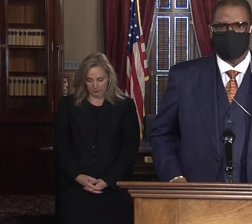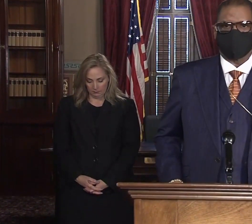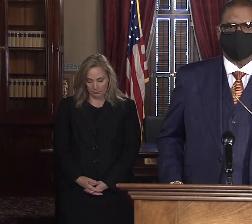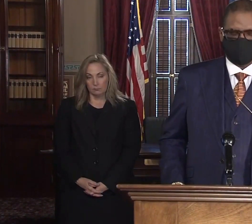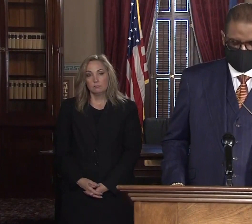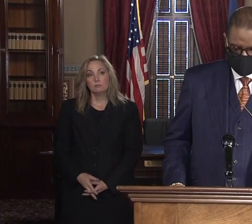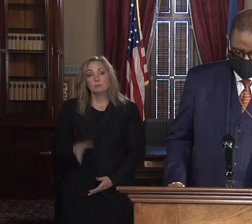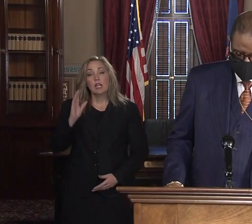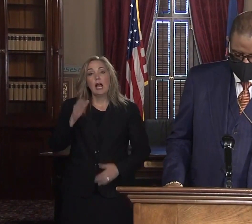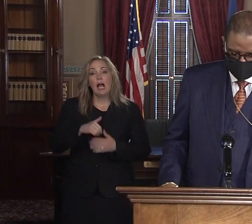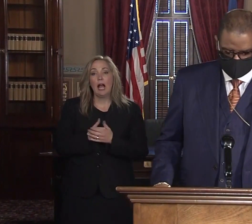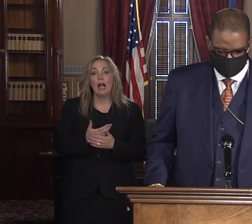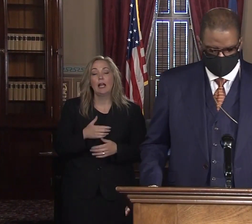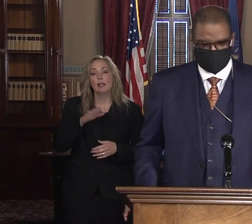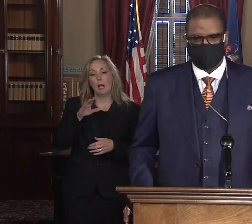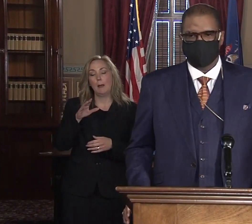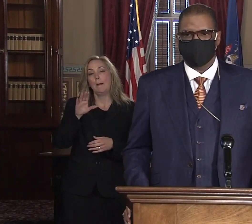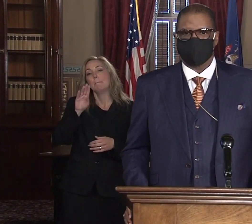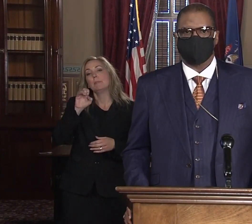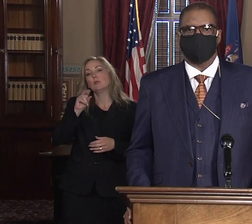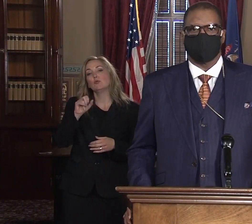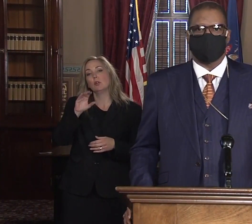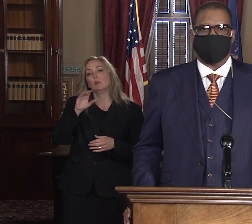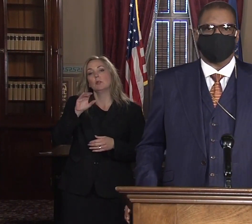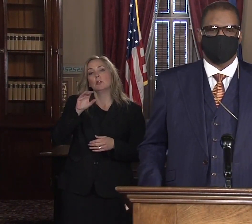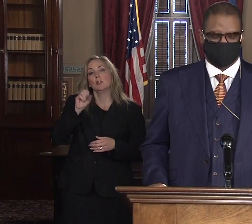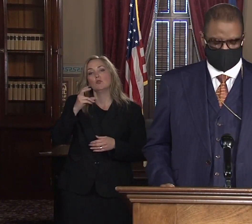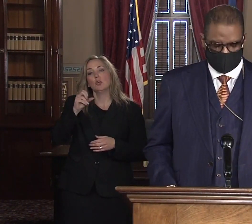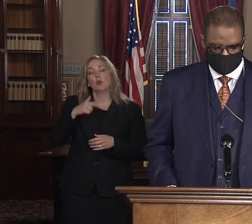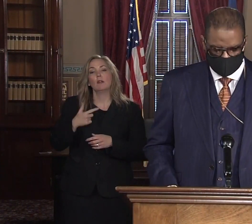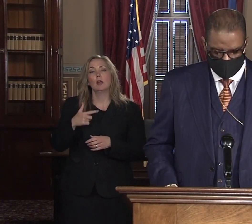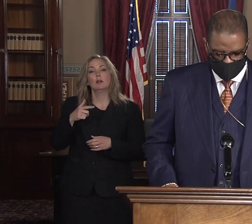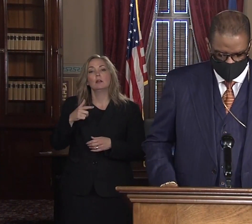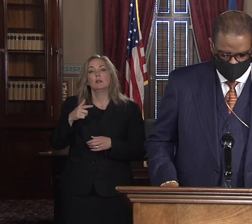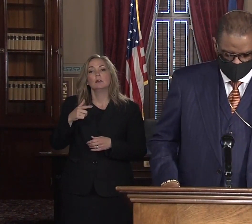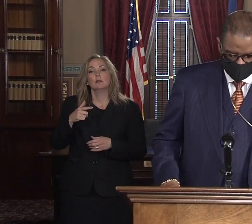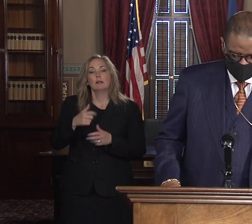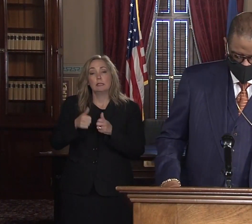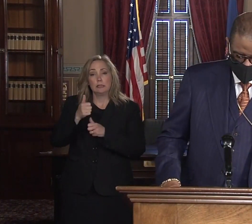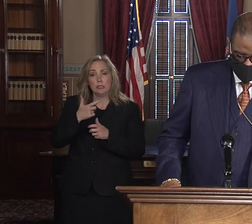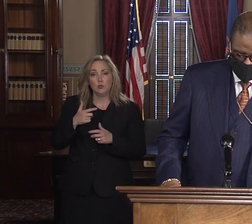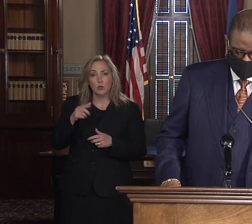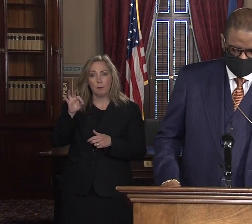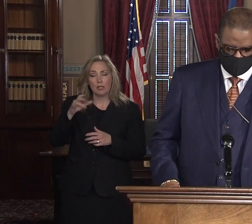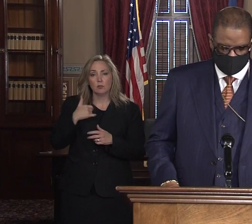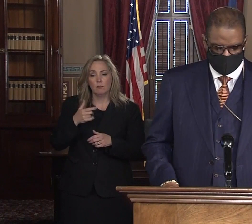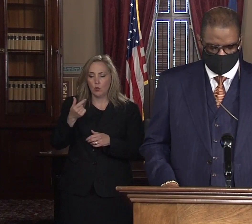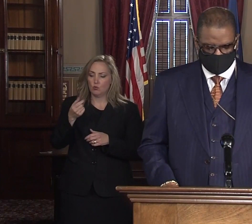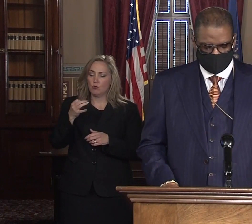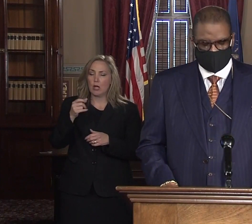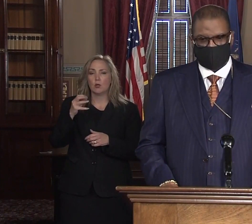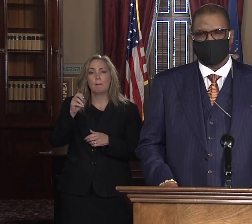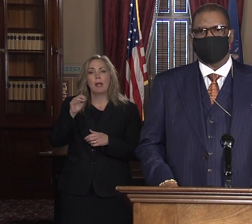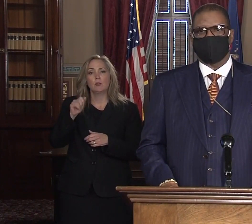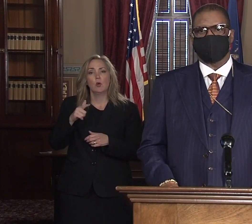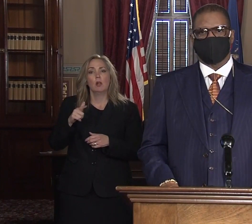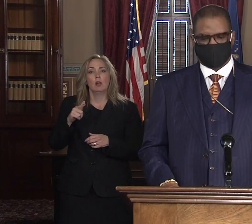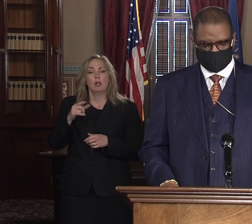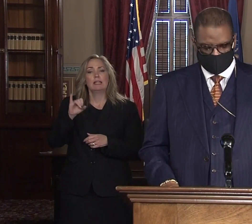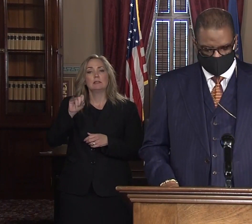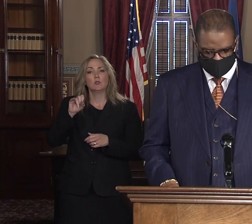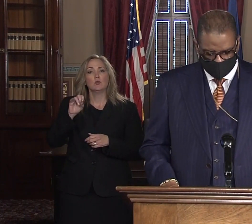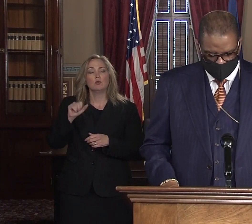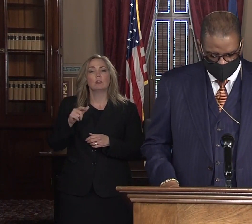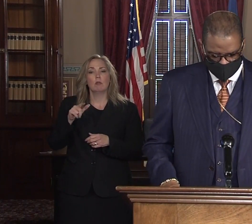I am Bishop J. Drew Sheard, the senior pastor of Greater Emmanuel Institutional Church of God in Christ